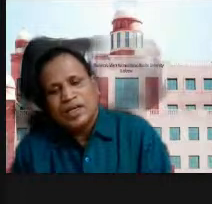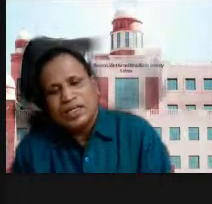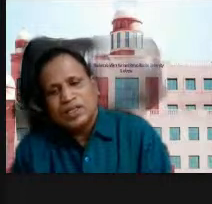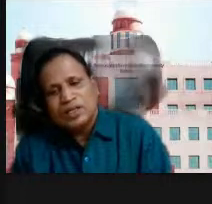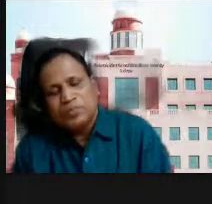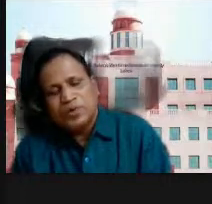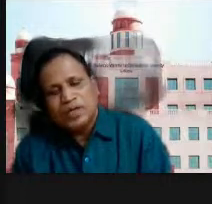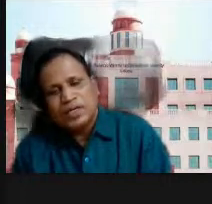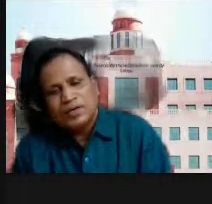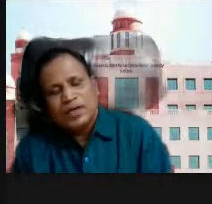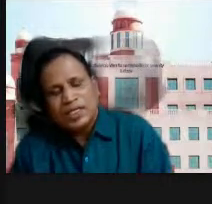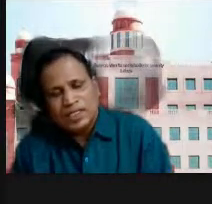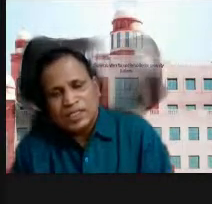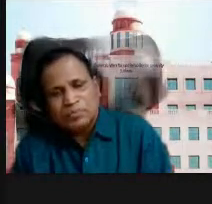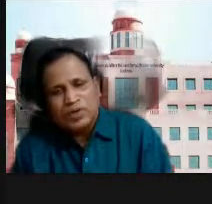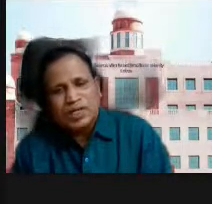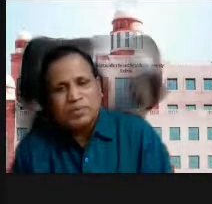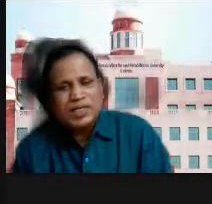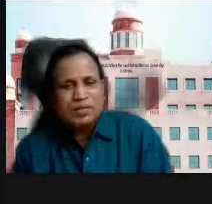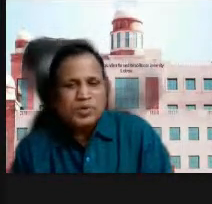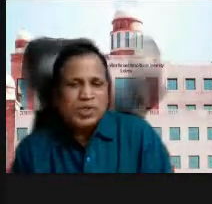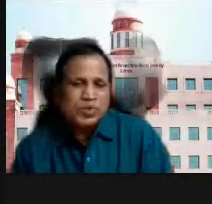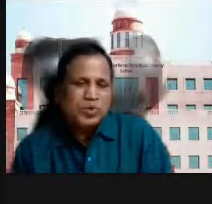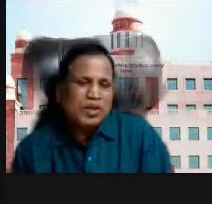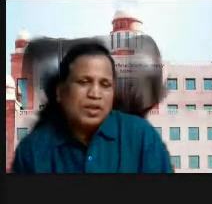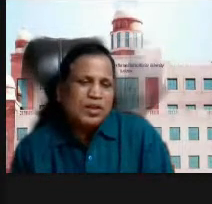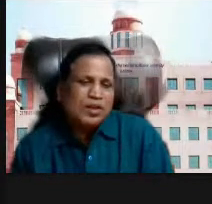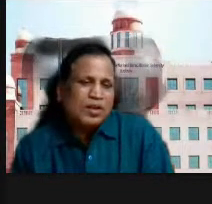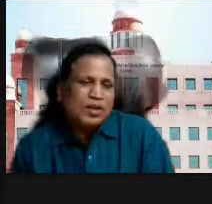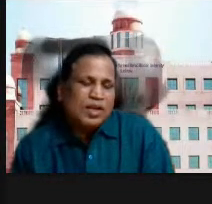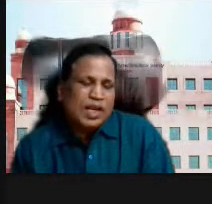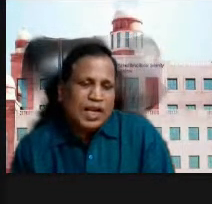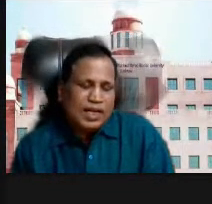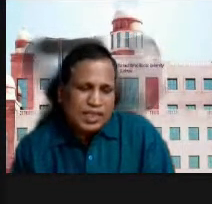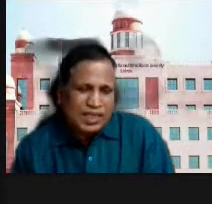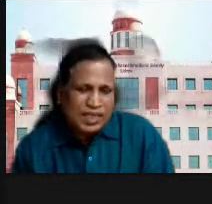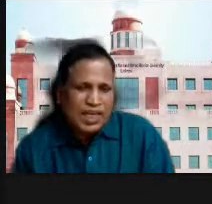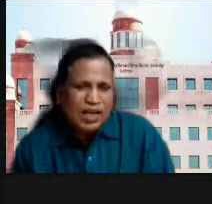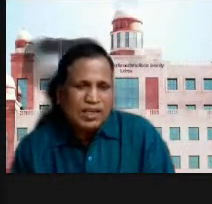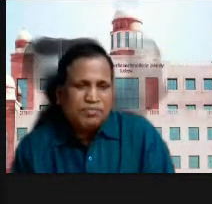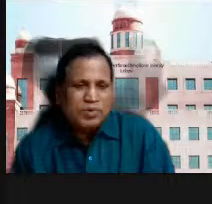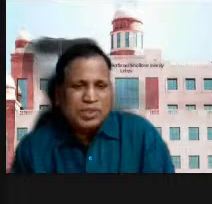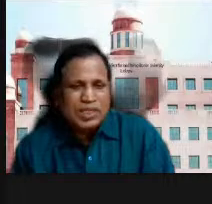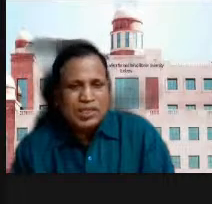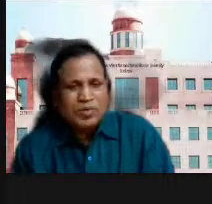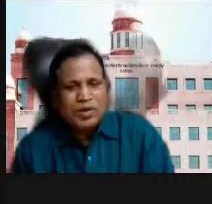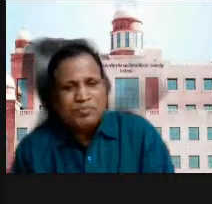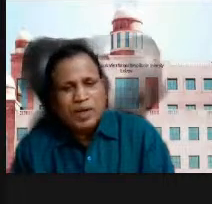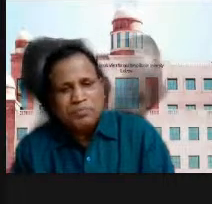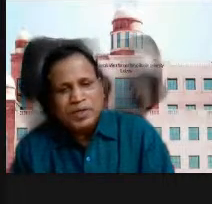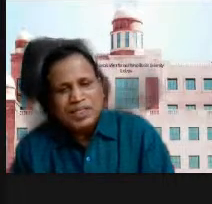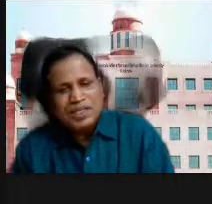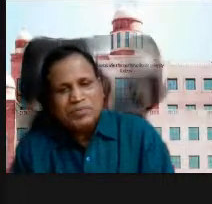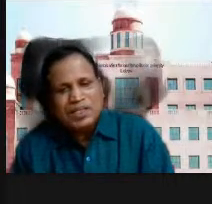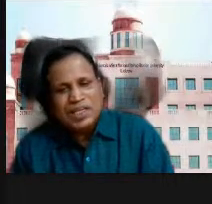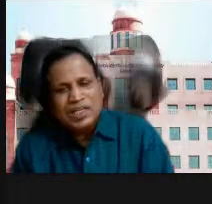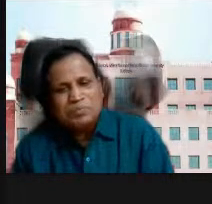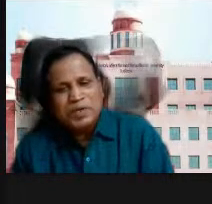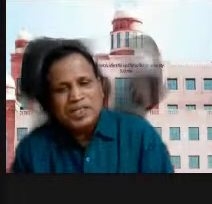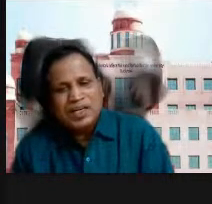is reported by WHO. And in India, if you see, only 5% of the hearing impaired children